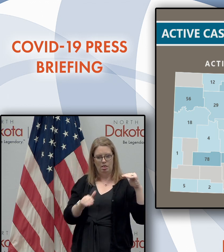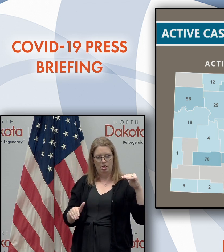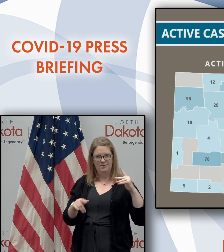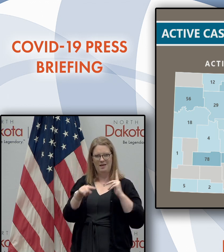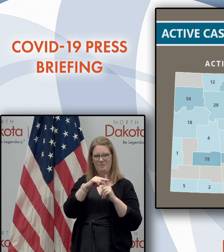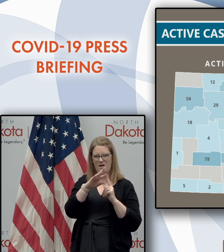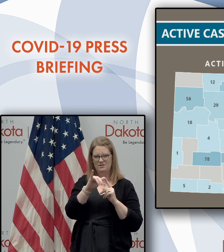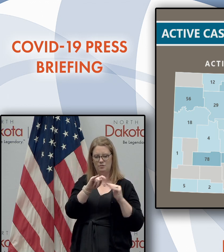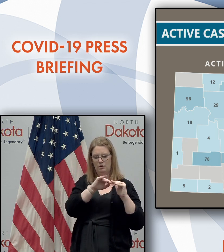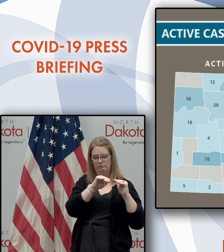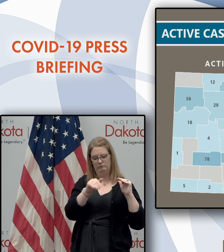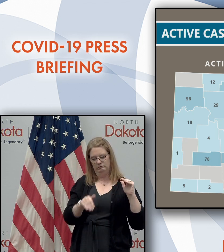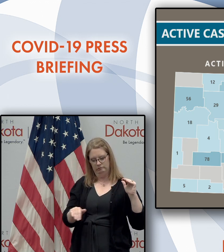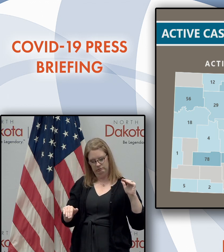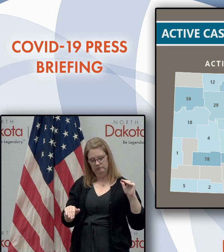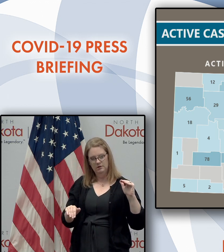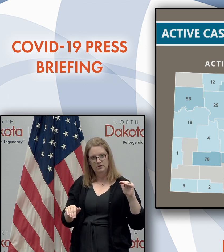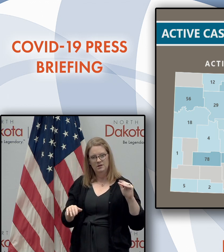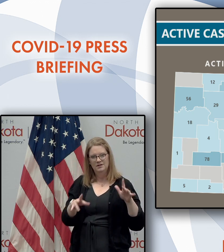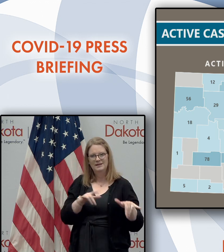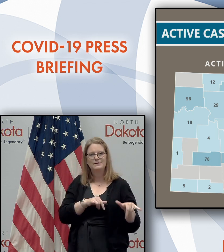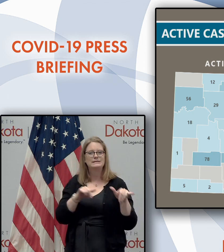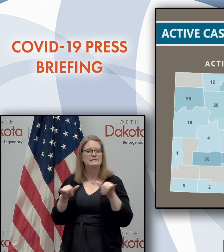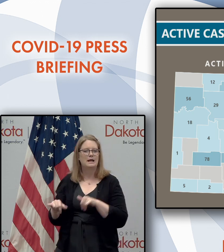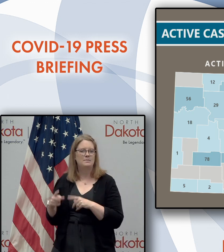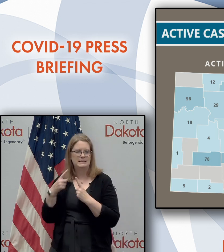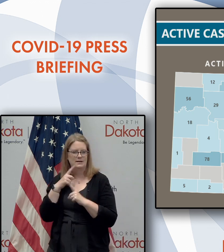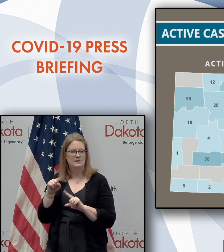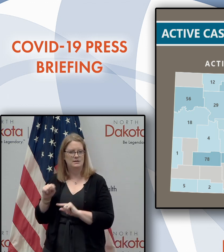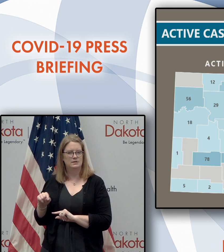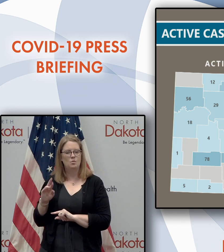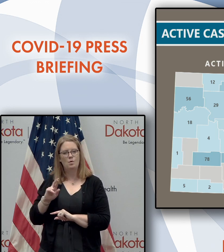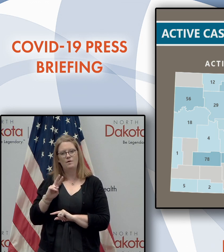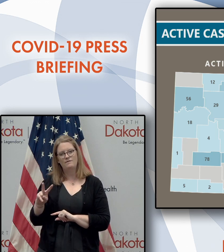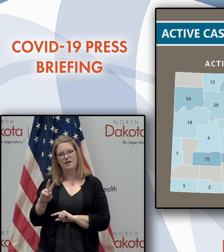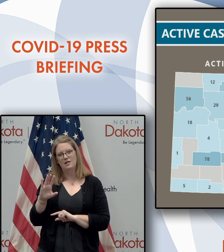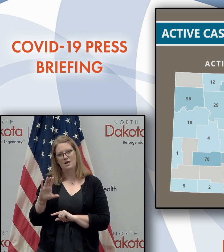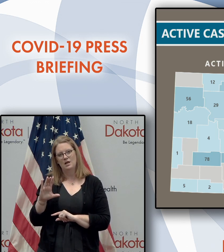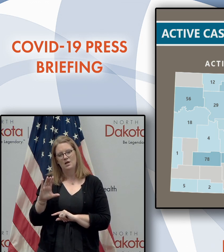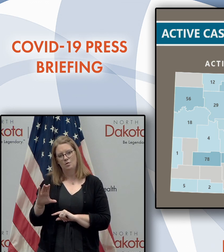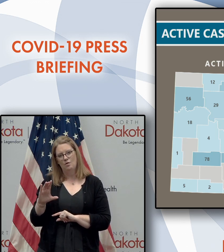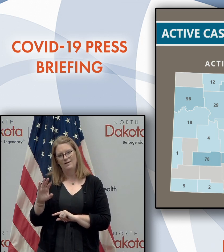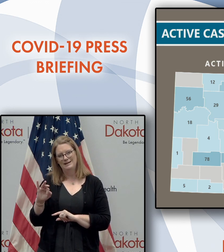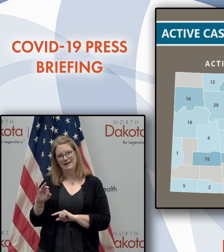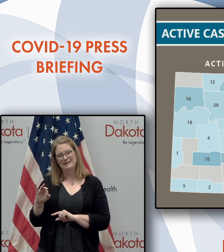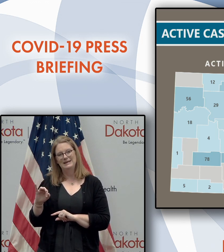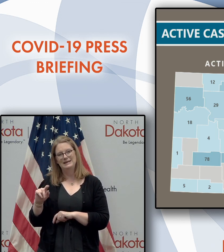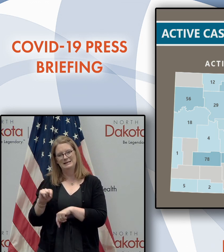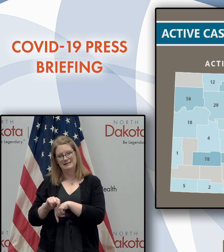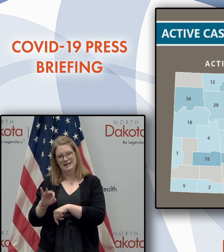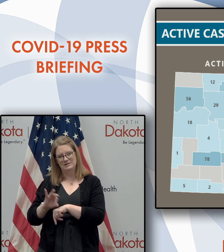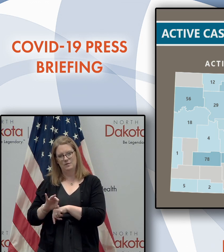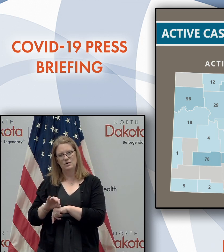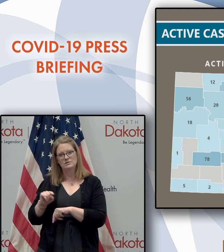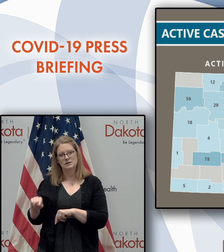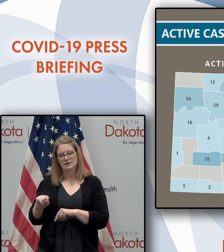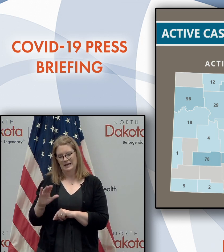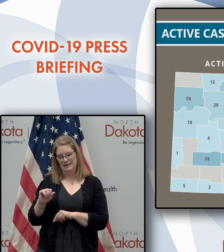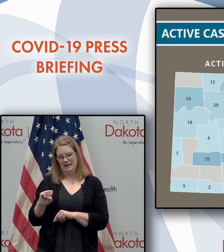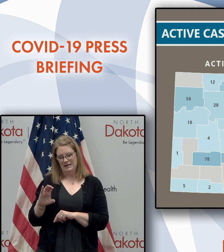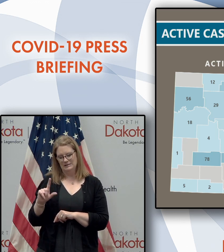quickly, so they can duplicate the success that we had with the Red River Valley COVID-19 task force in Cass and Clay